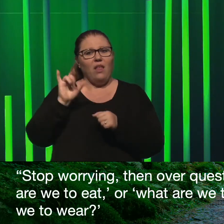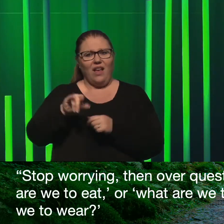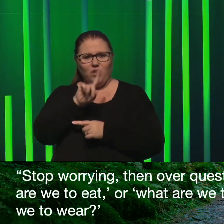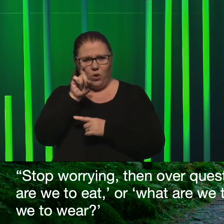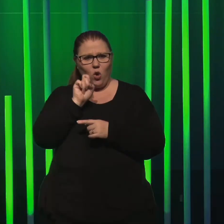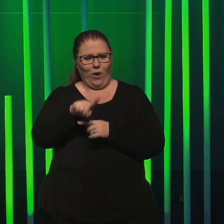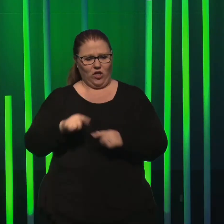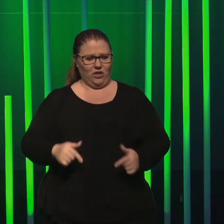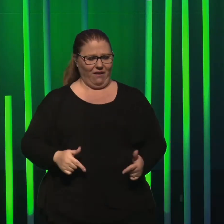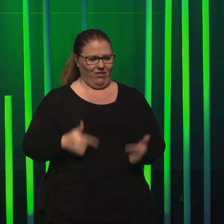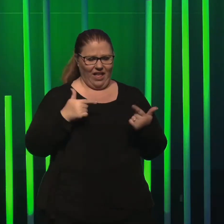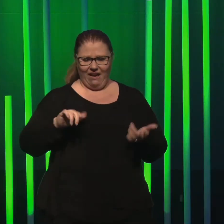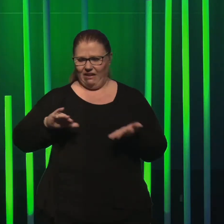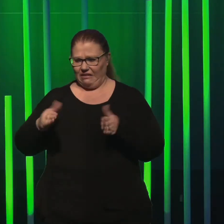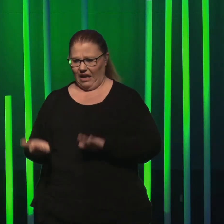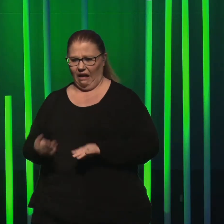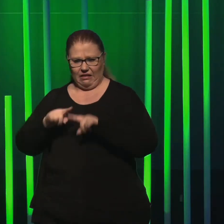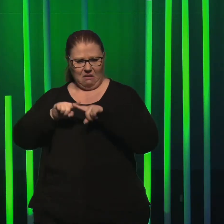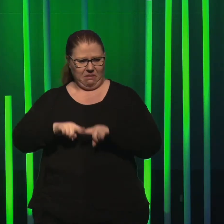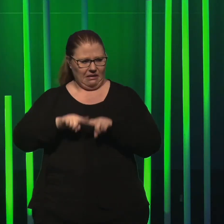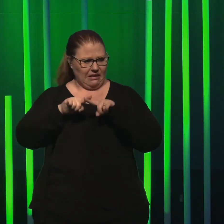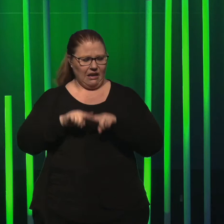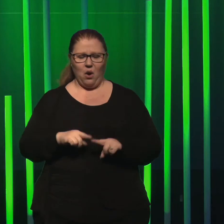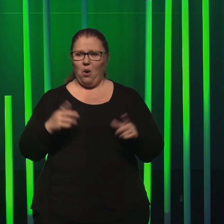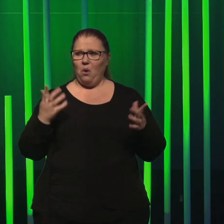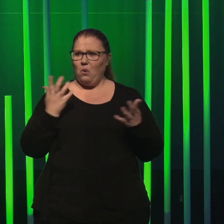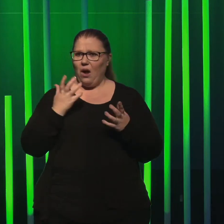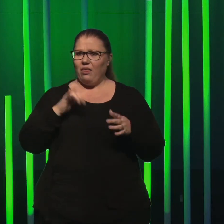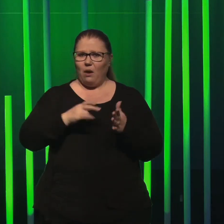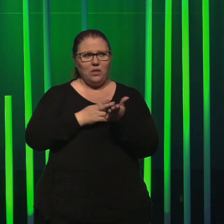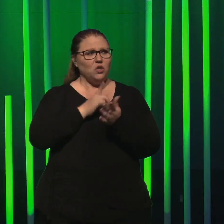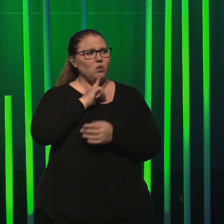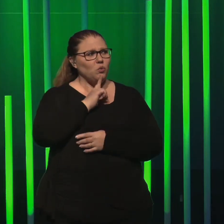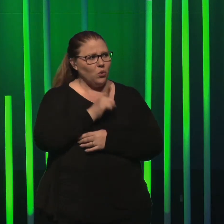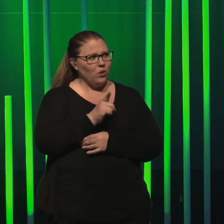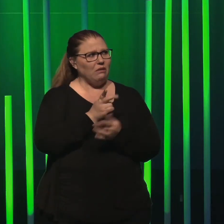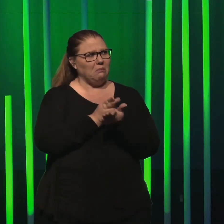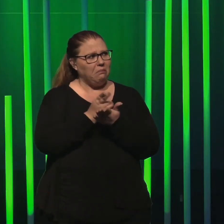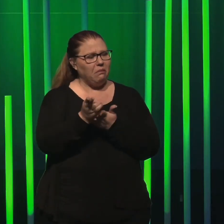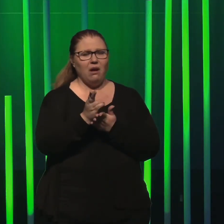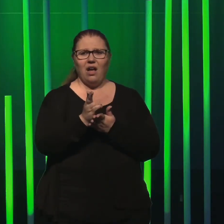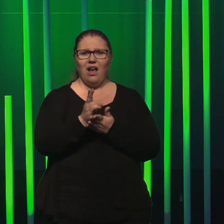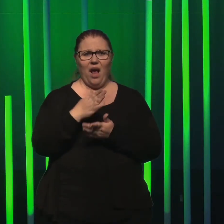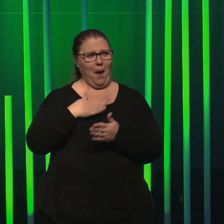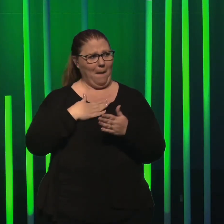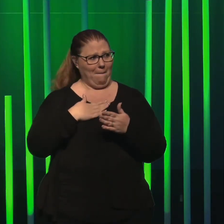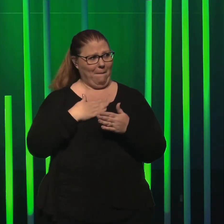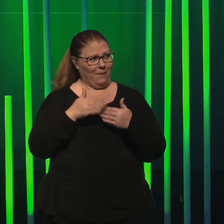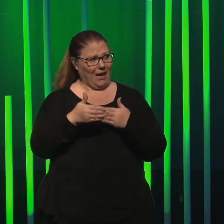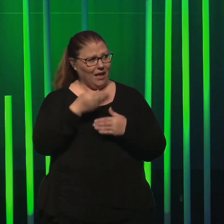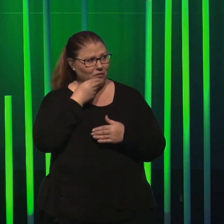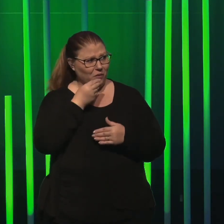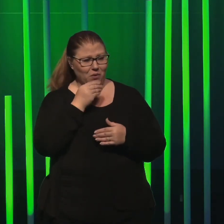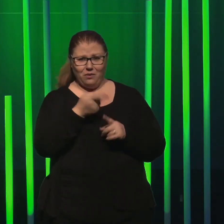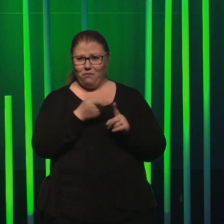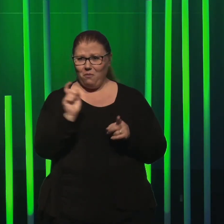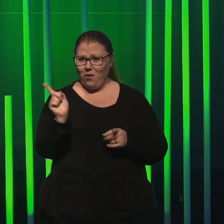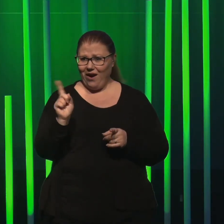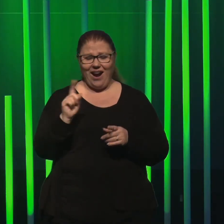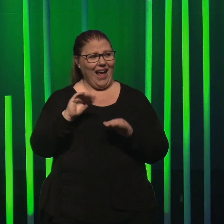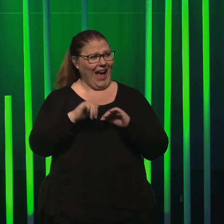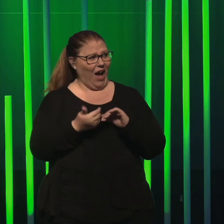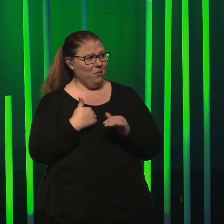questions of life and death, right? This was truly, where is my next meal going to come from? How are we going to afford